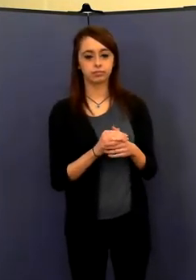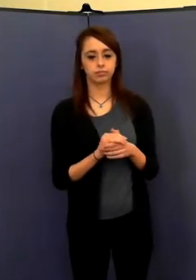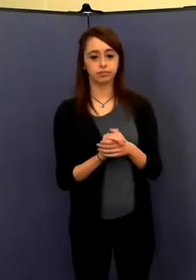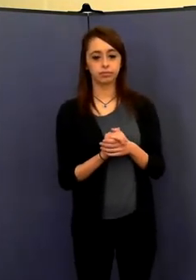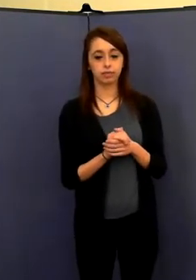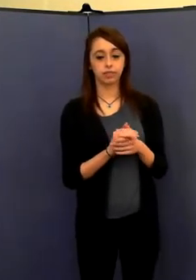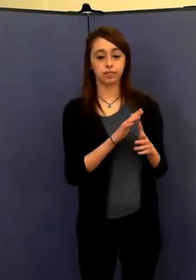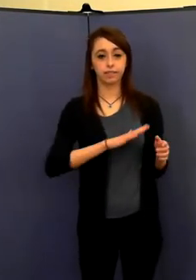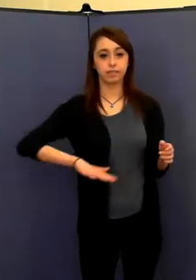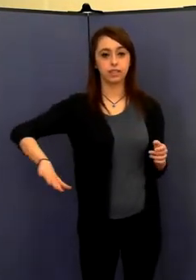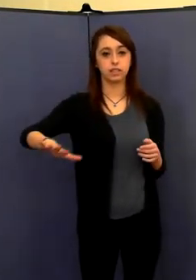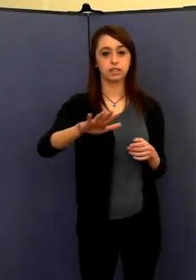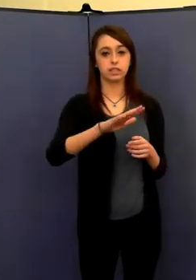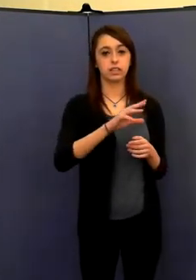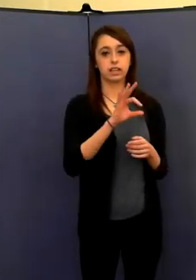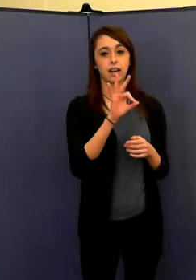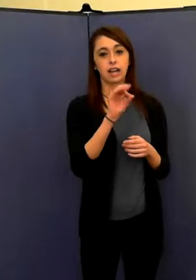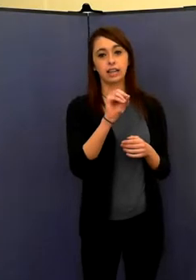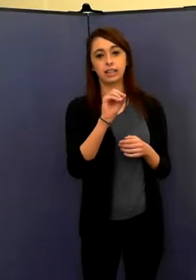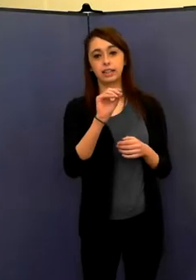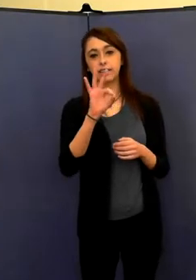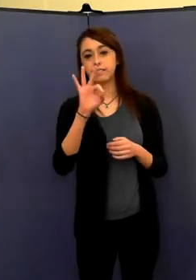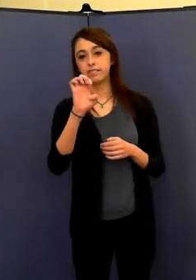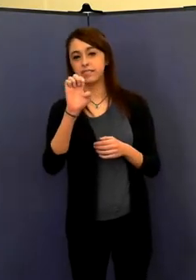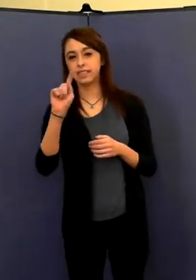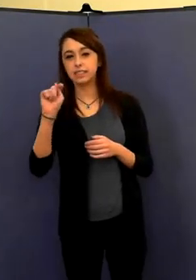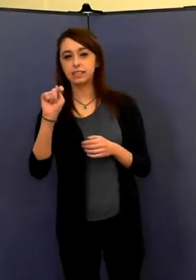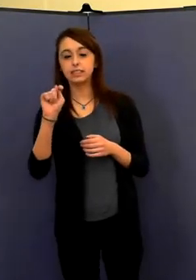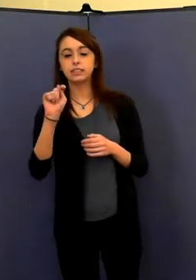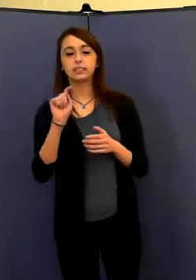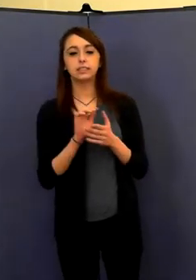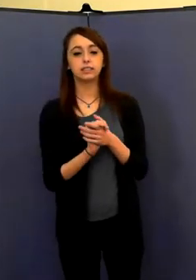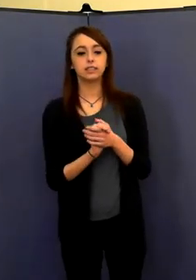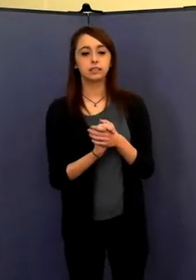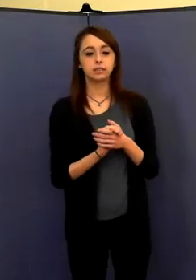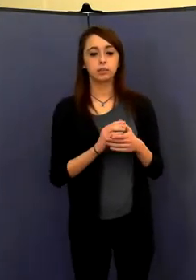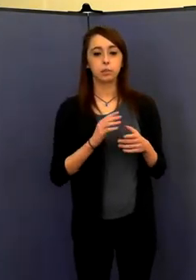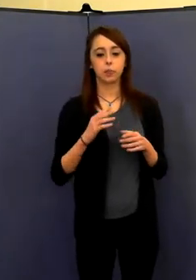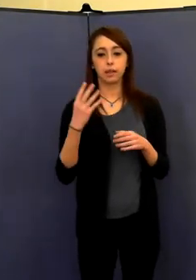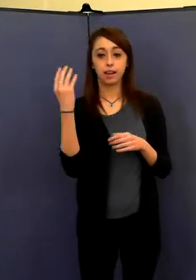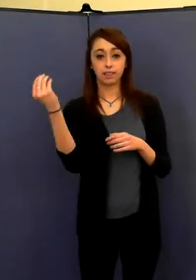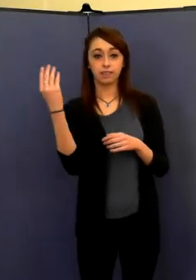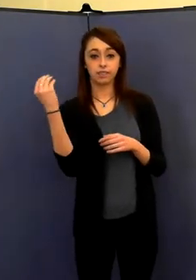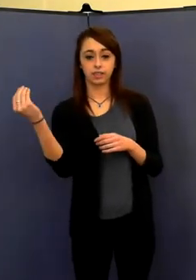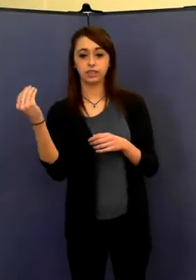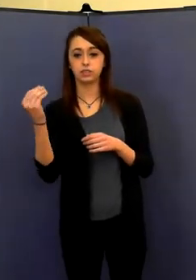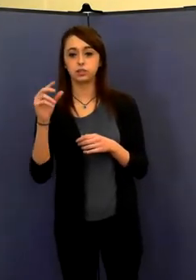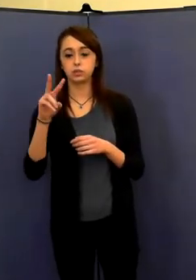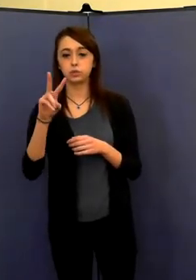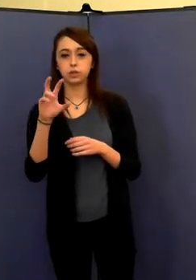and from home plate to the fence. In outfield, it can be between 290 feet to 400